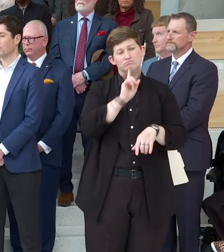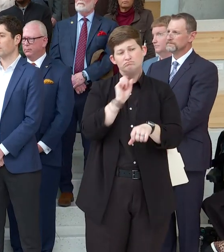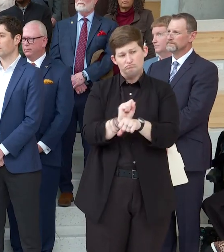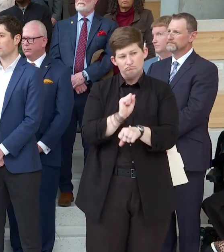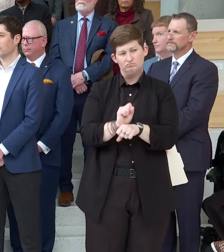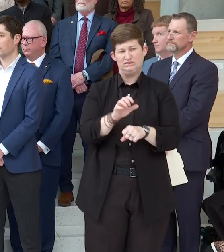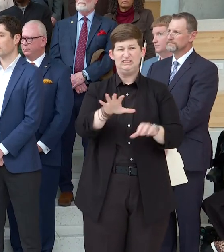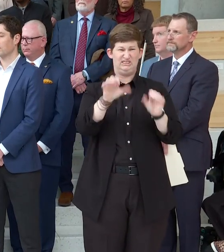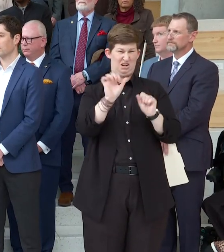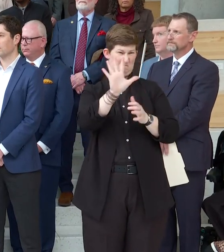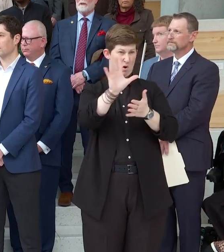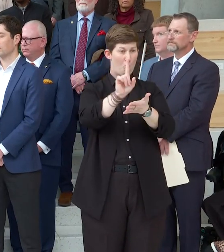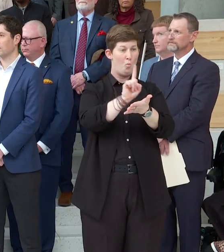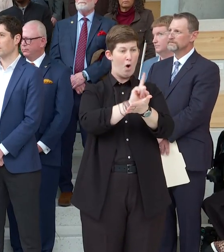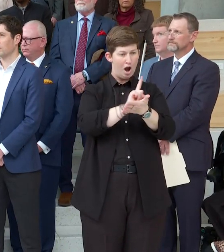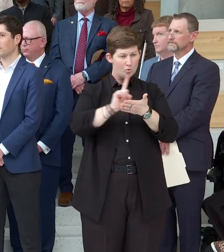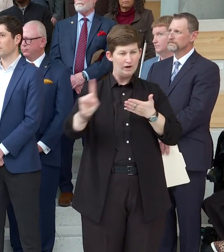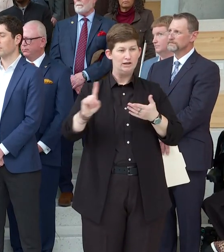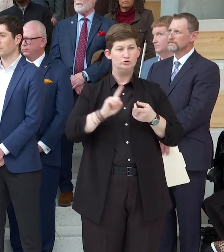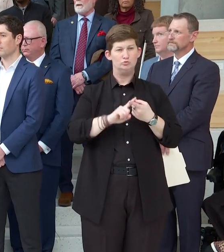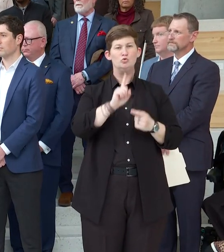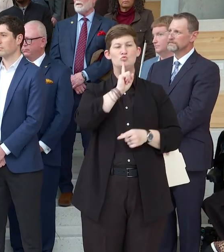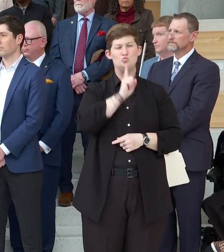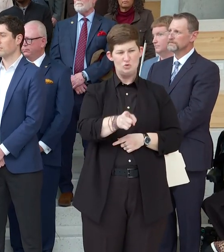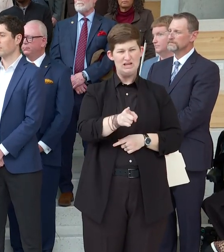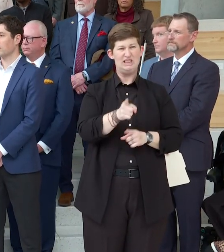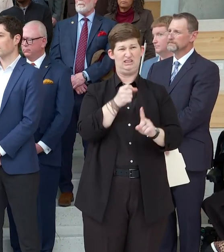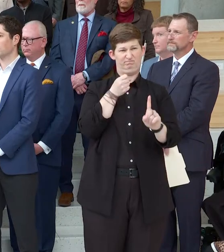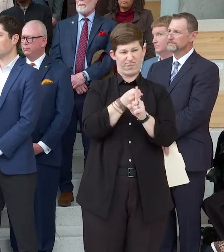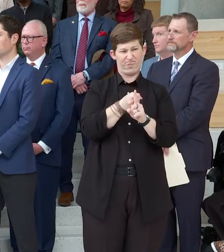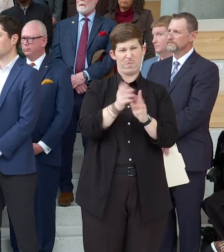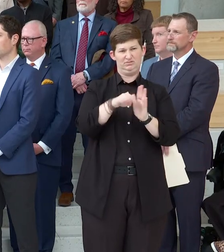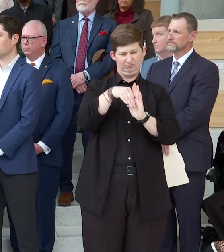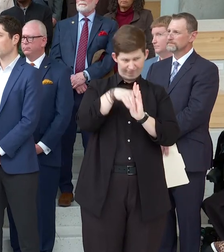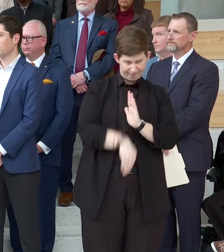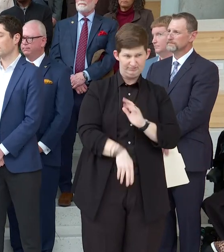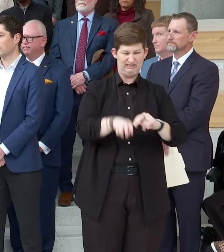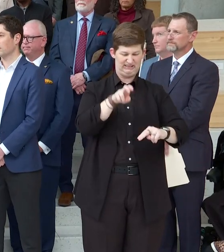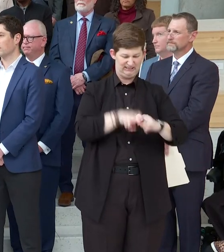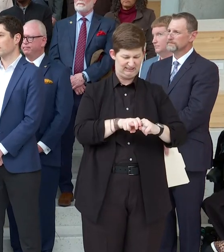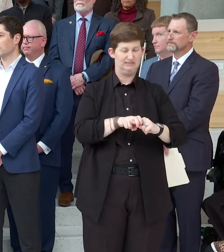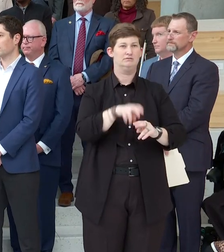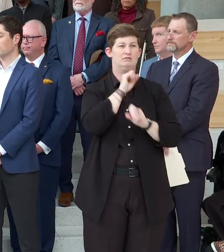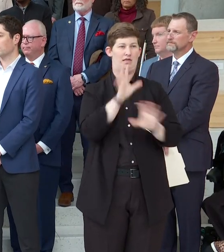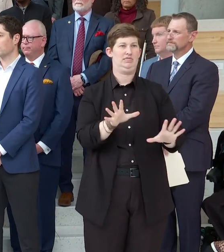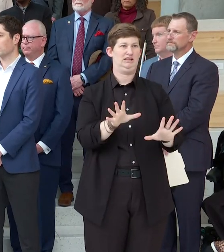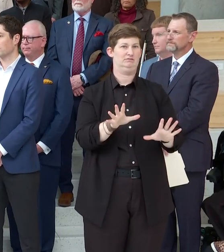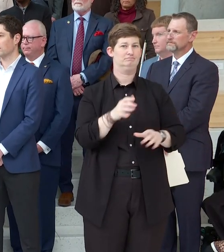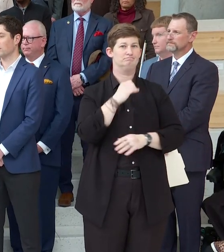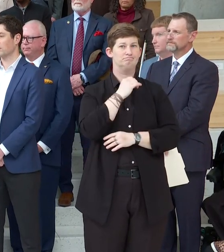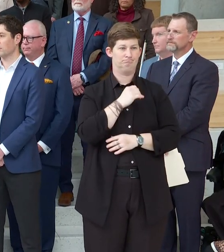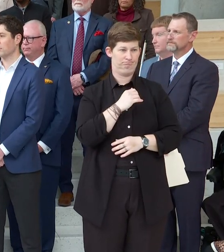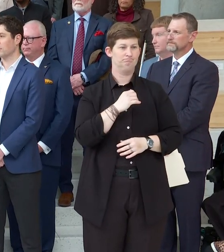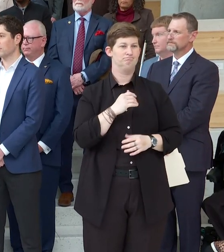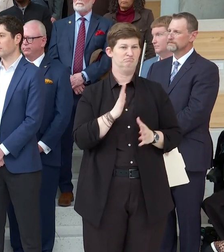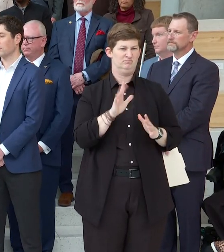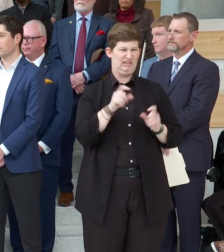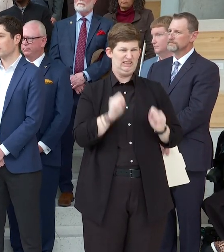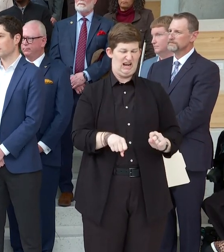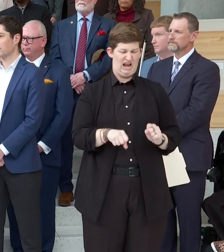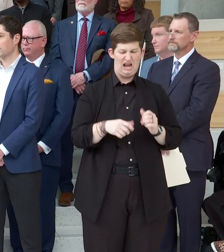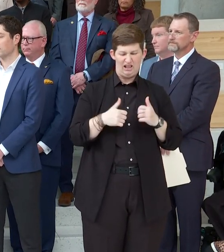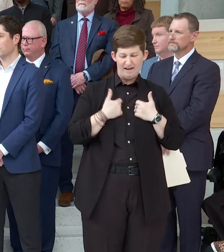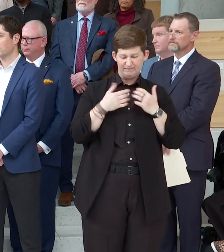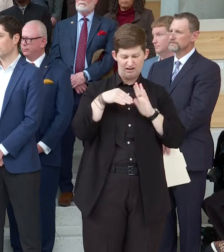can really impact you physically, mentally, emotionally. Our elders need to